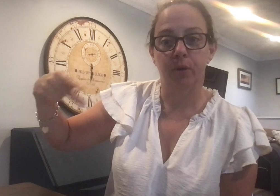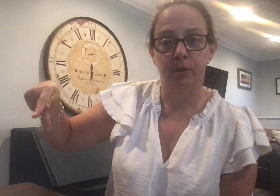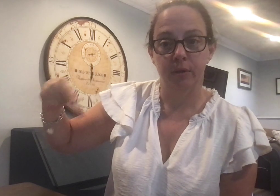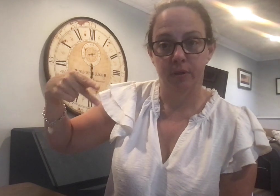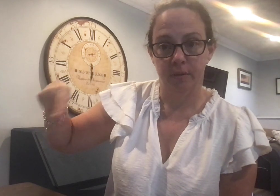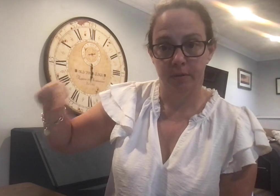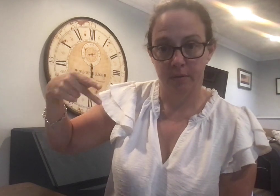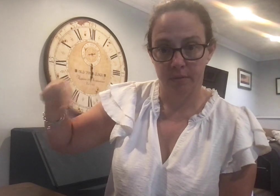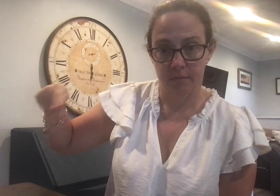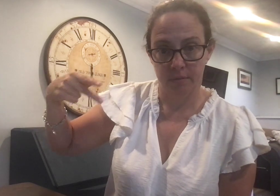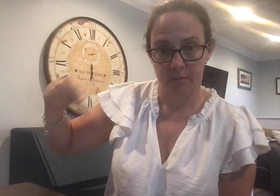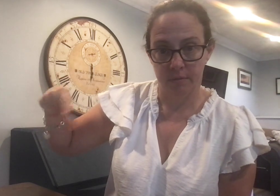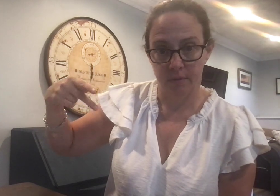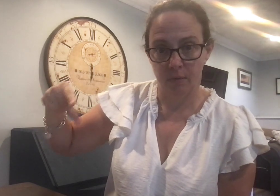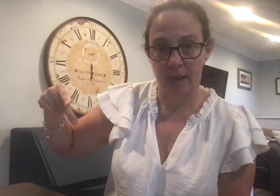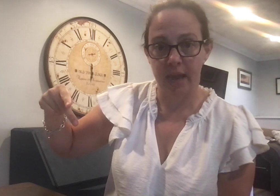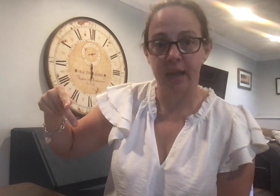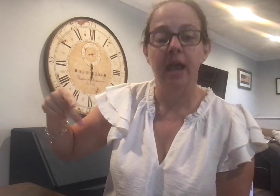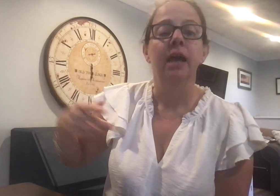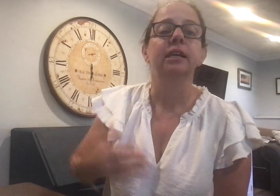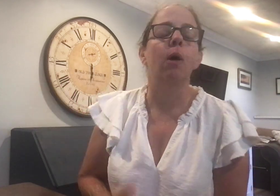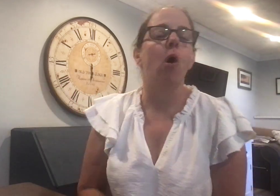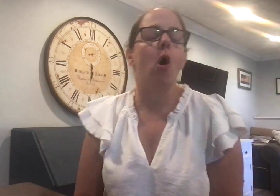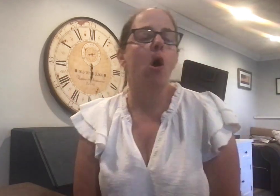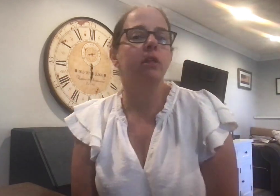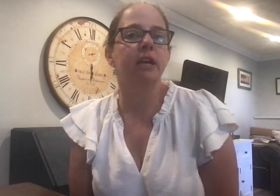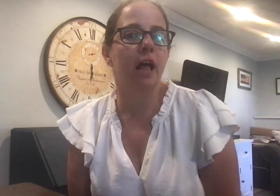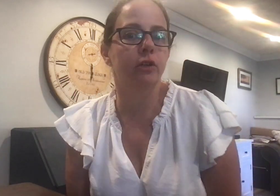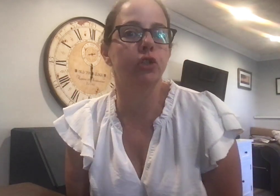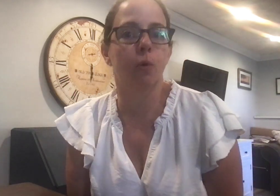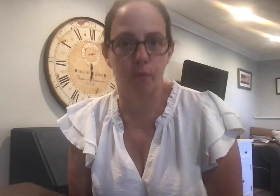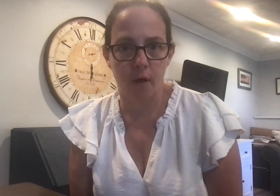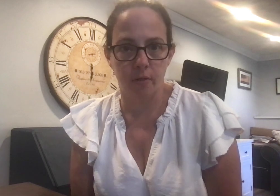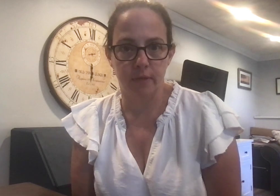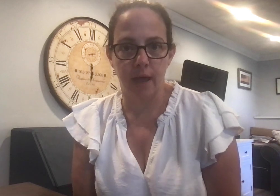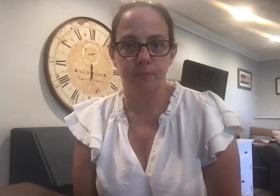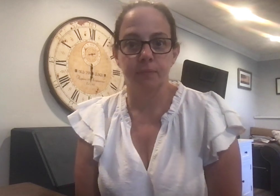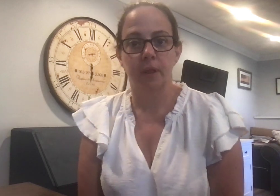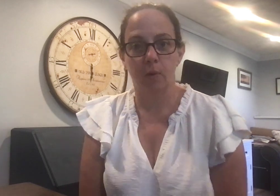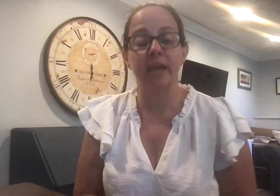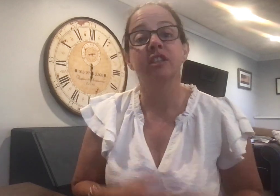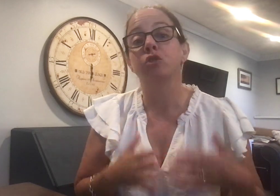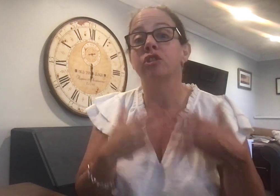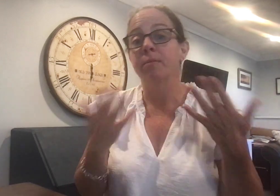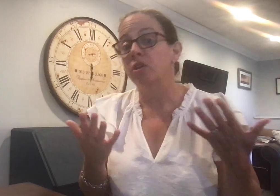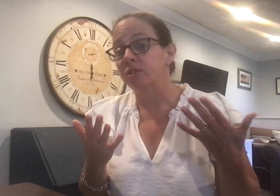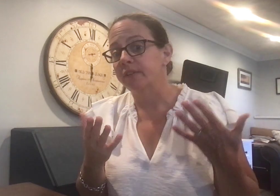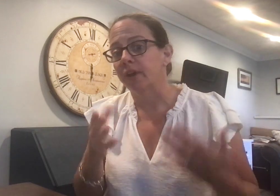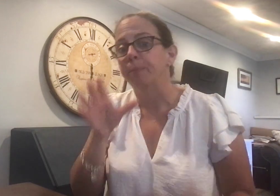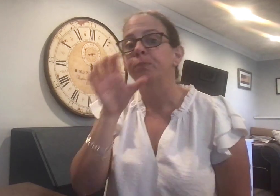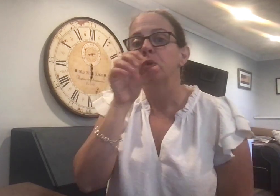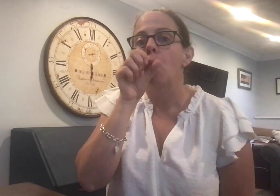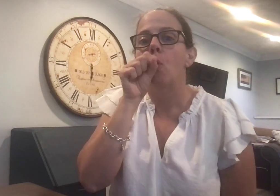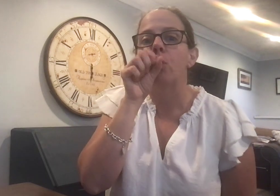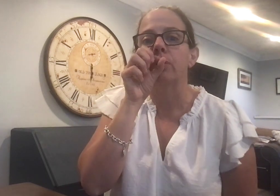Purple. Okay. Now, all the colors don't follow that. Okay. There's some that are different.